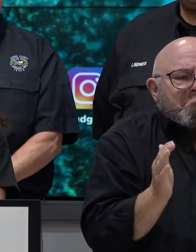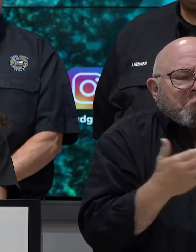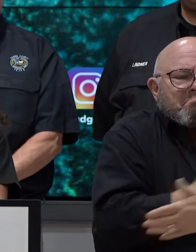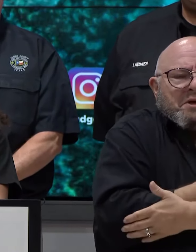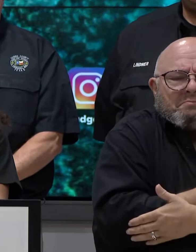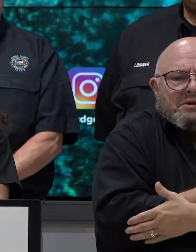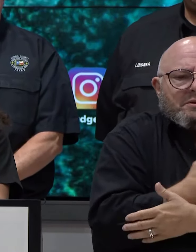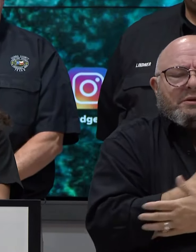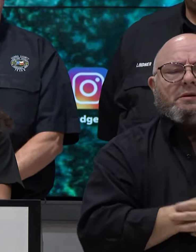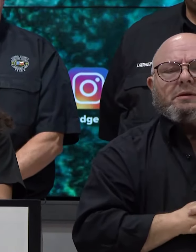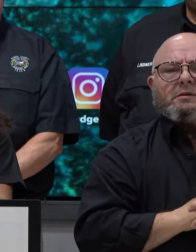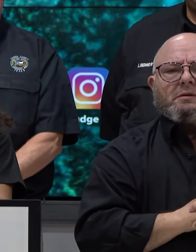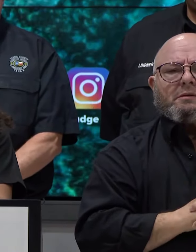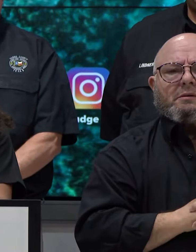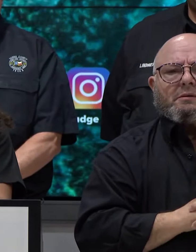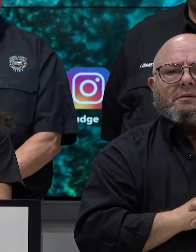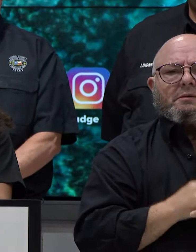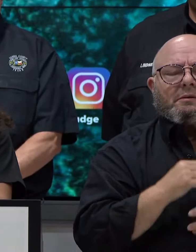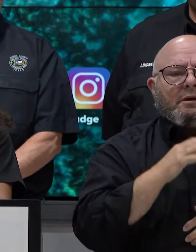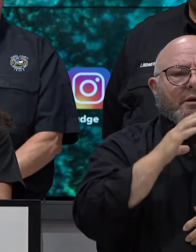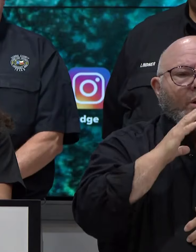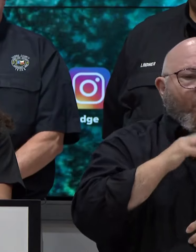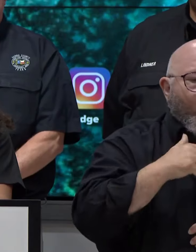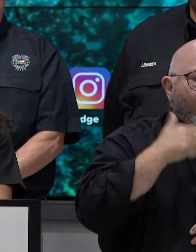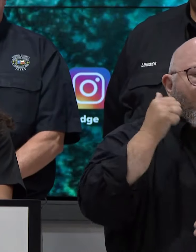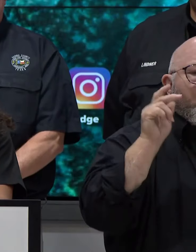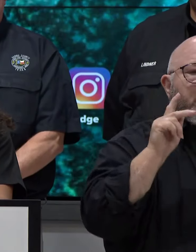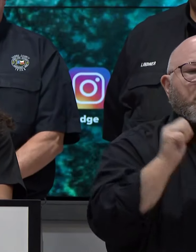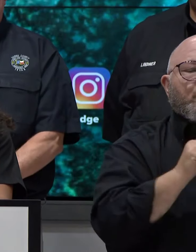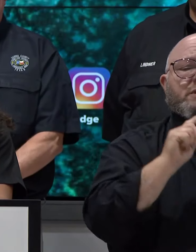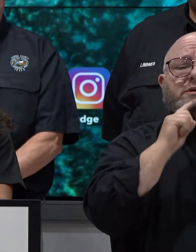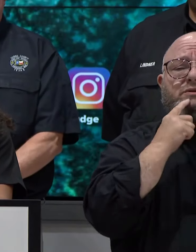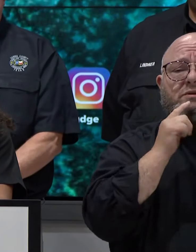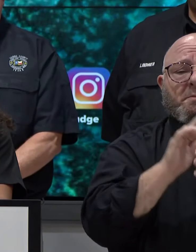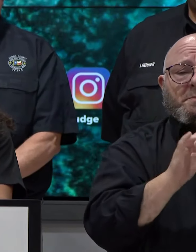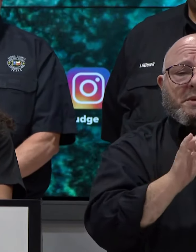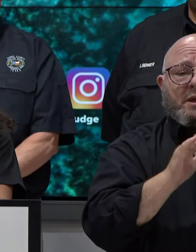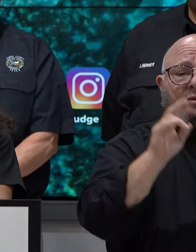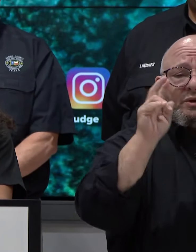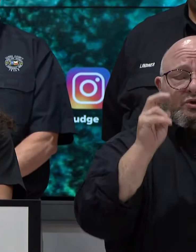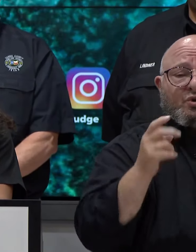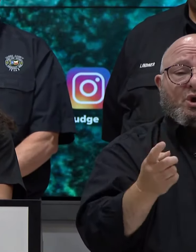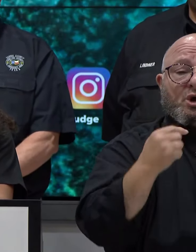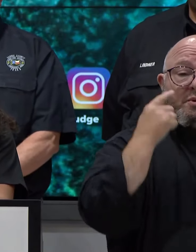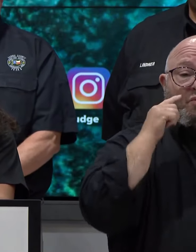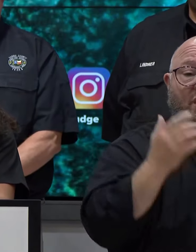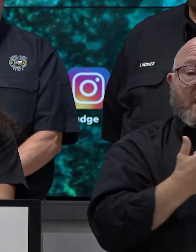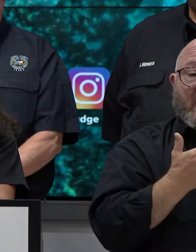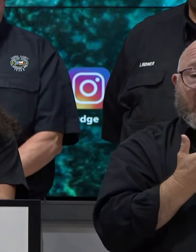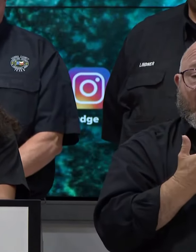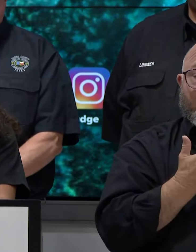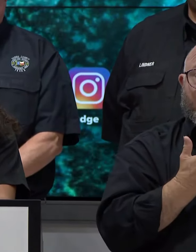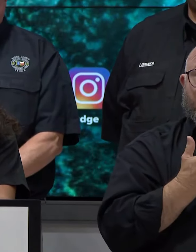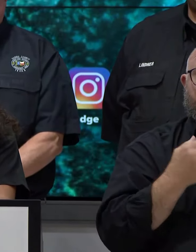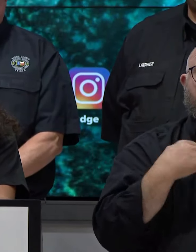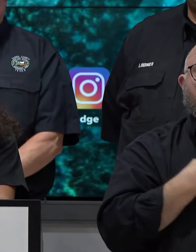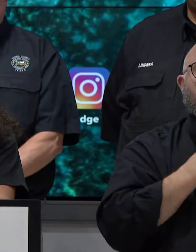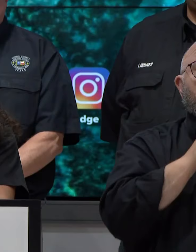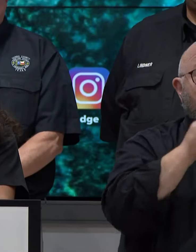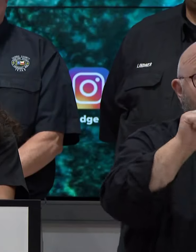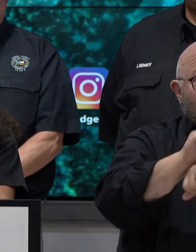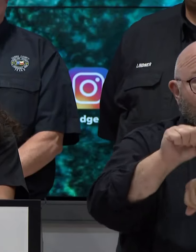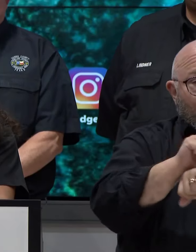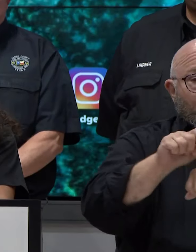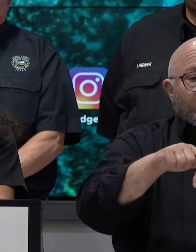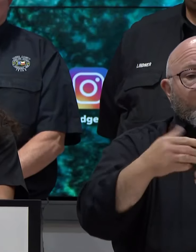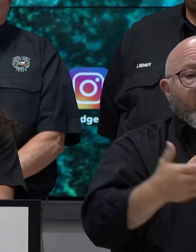baby, fragile elders with serious medical issues that were coming for help. So that's why we've really worked to try